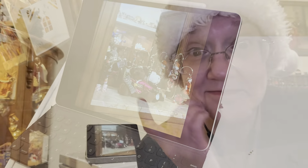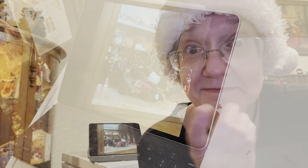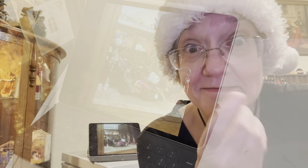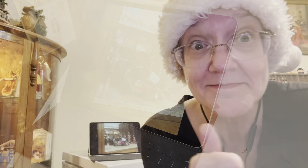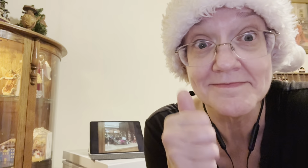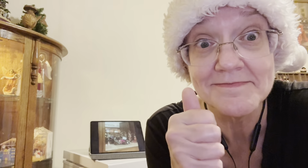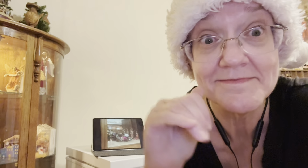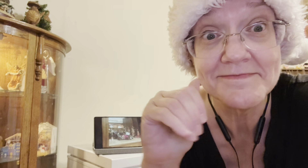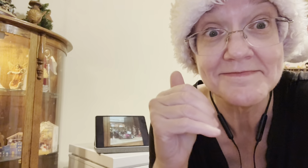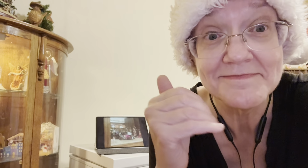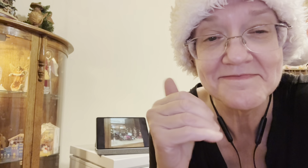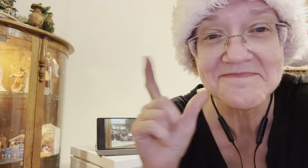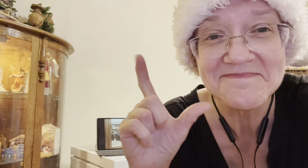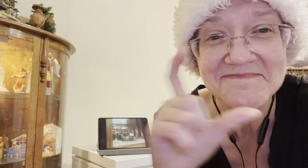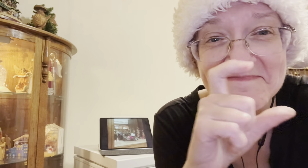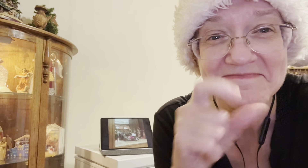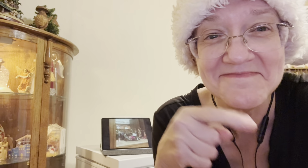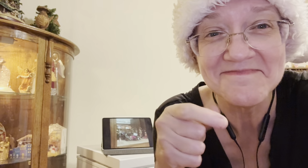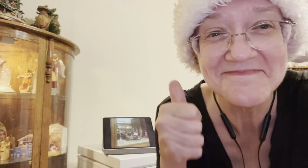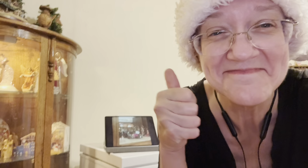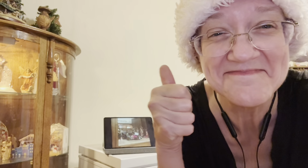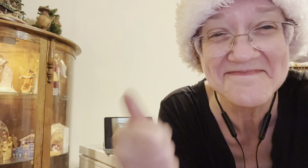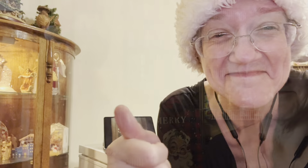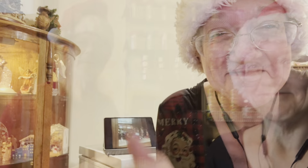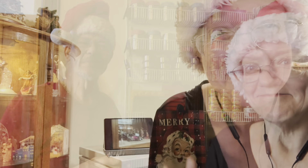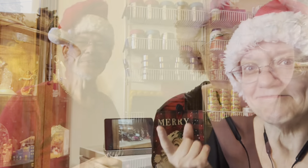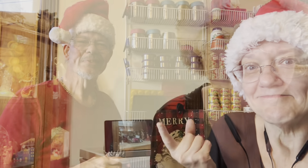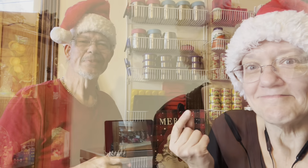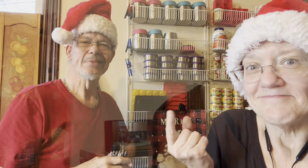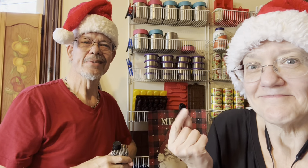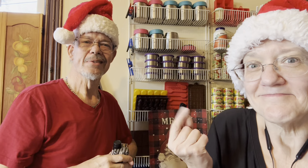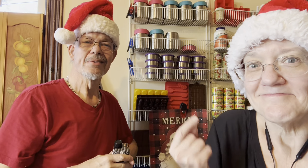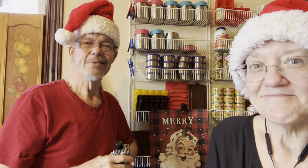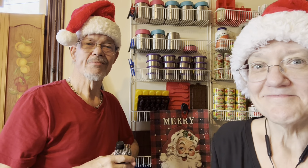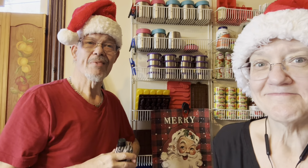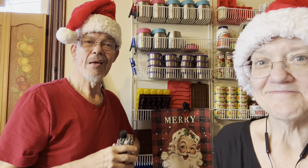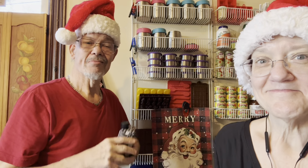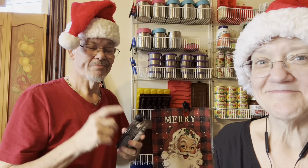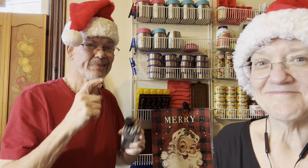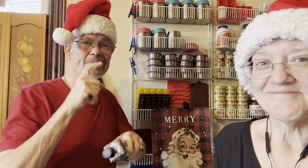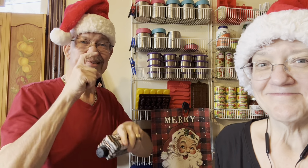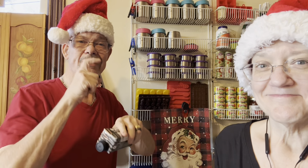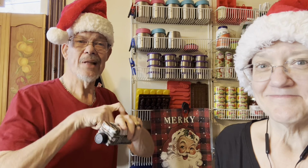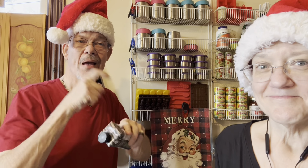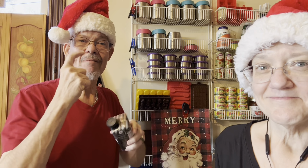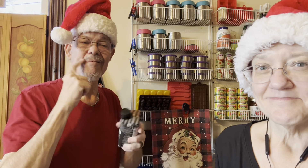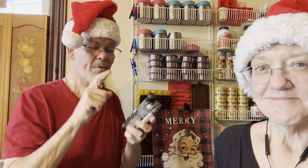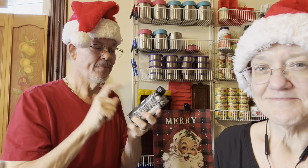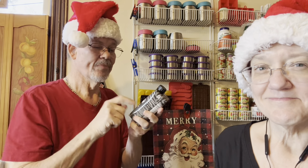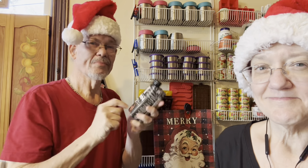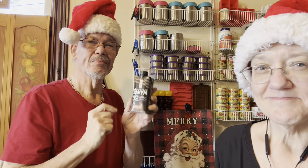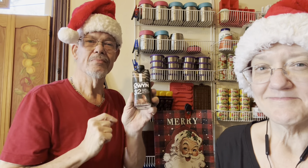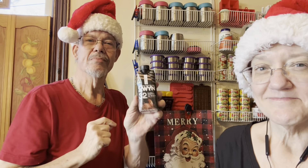And this is how Dale decorates by himself. He follows pictures that he's taken. Okay, what are you doing now, Dale?